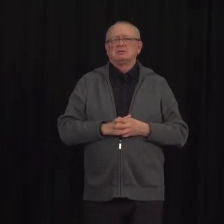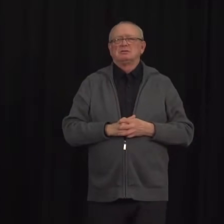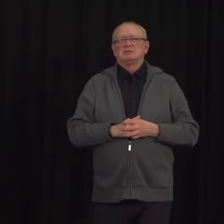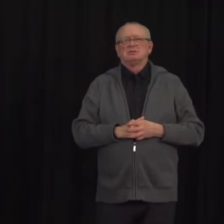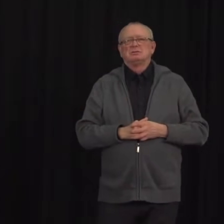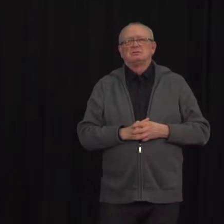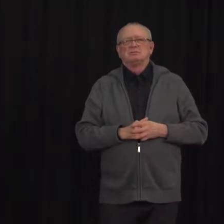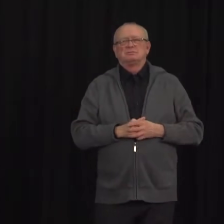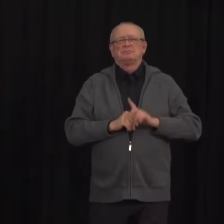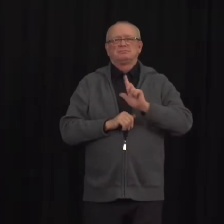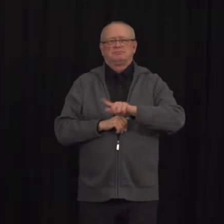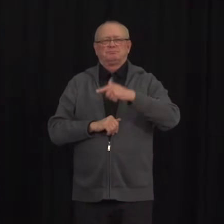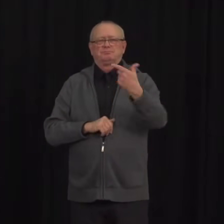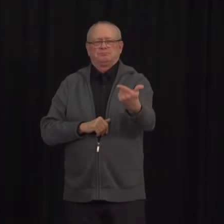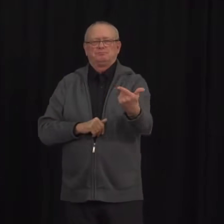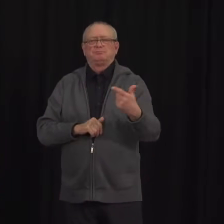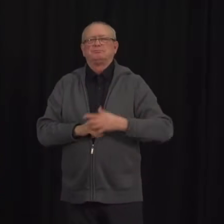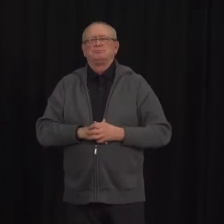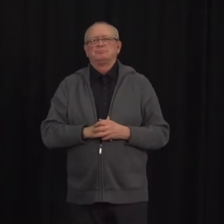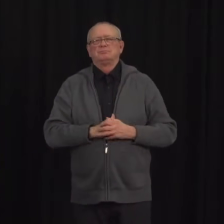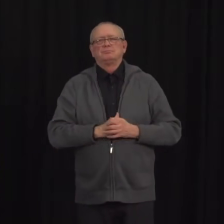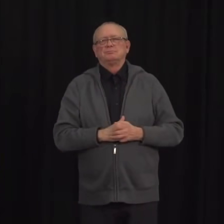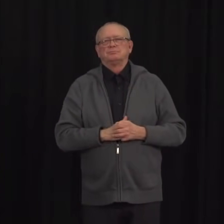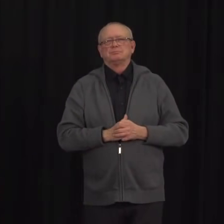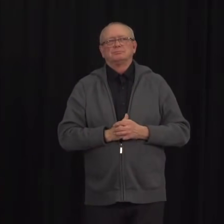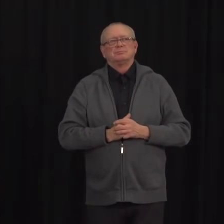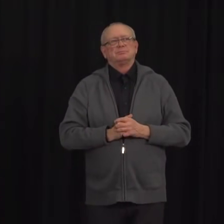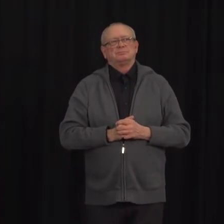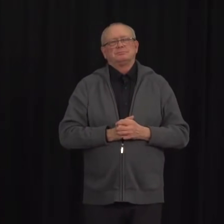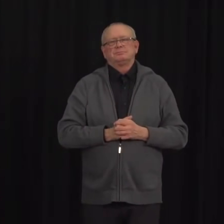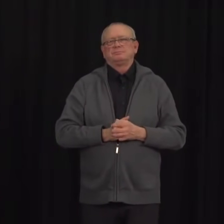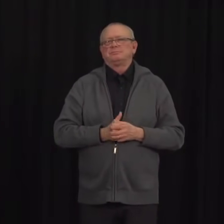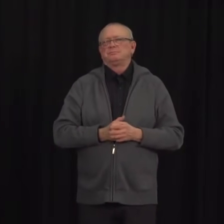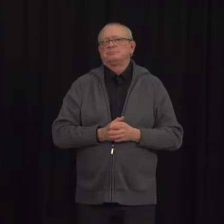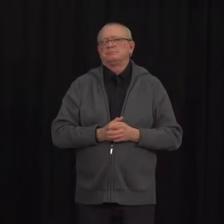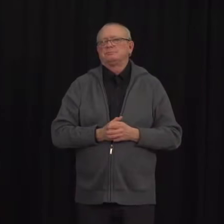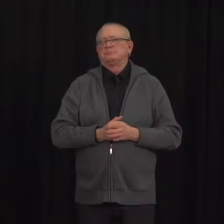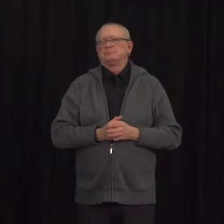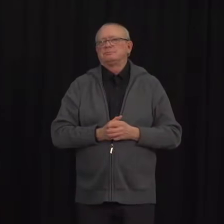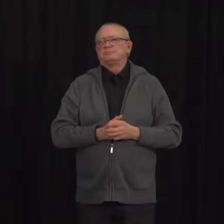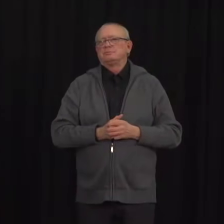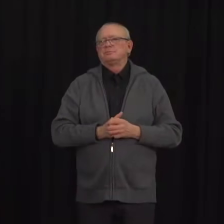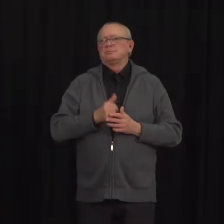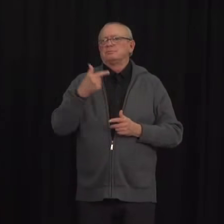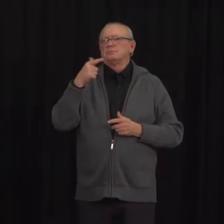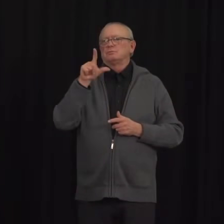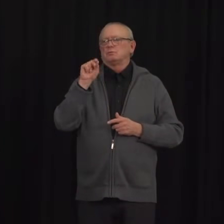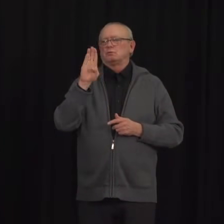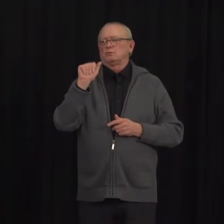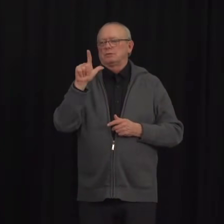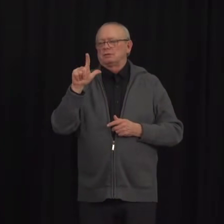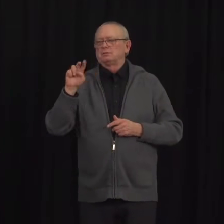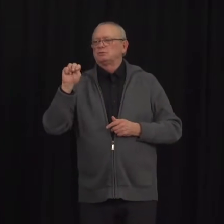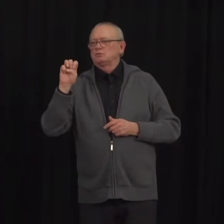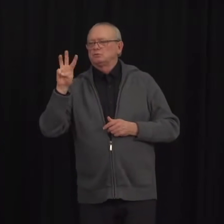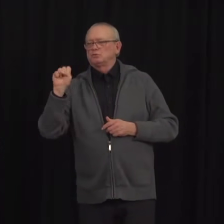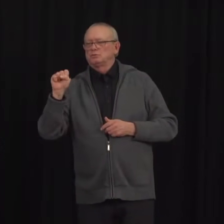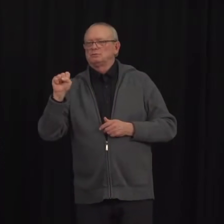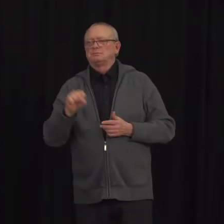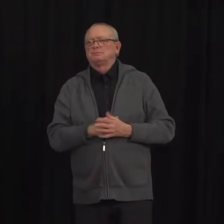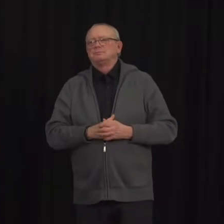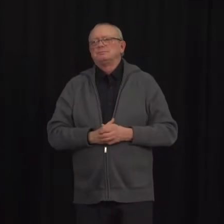Operator, could you put through the next question, please? Thank you. Julia Wong, Global News. Hi, Dr.